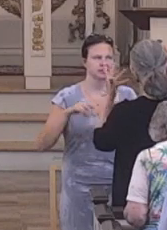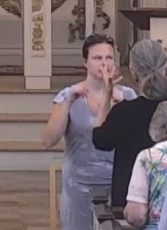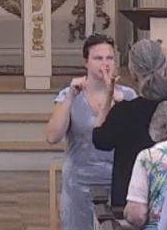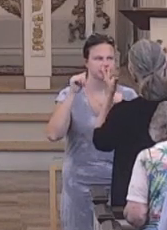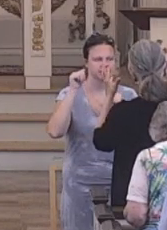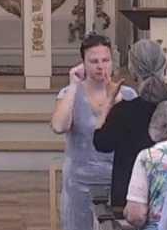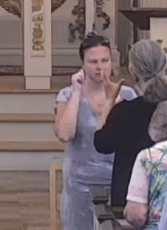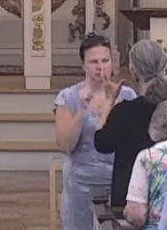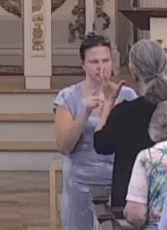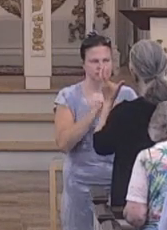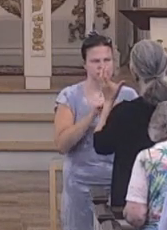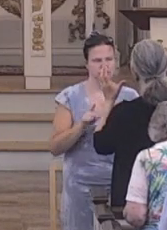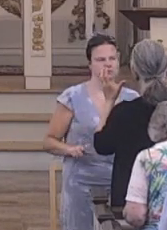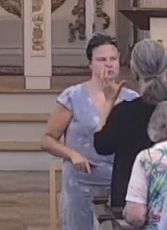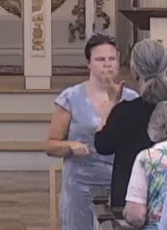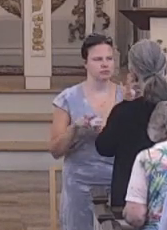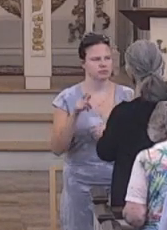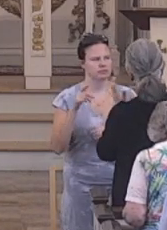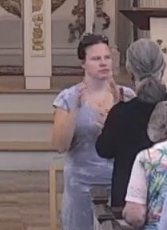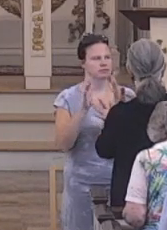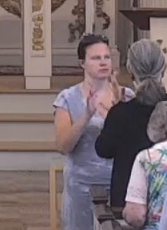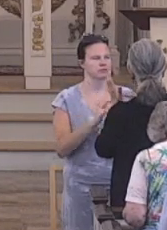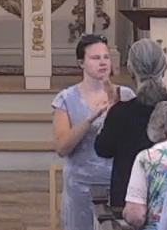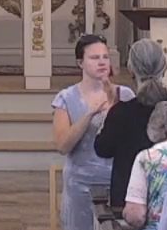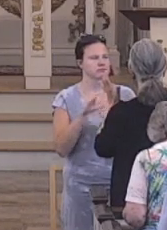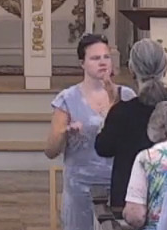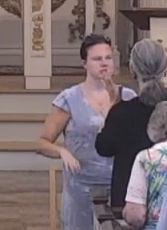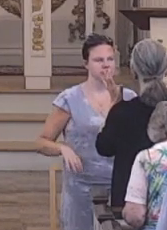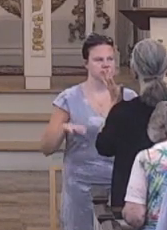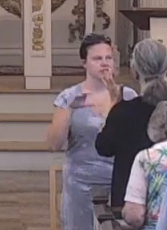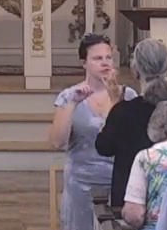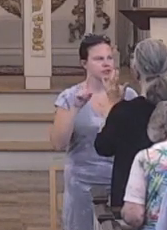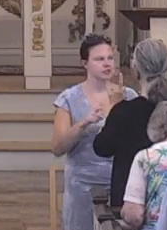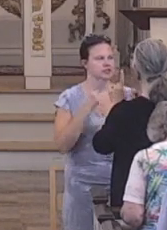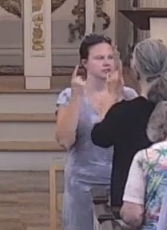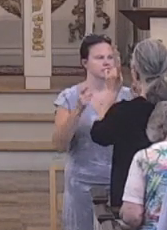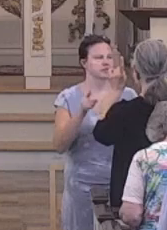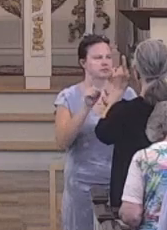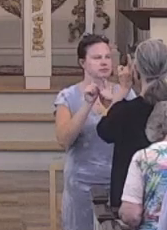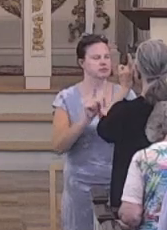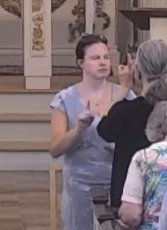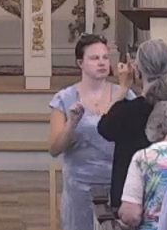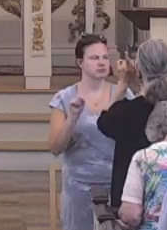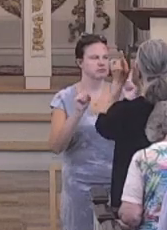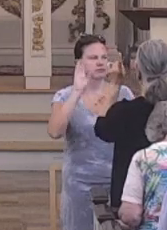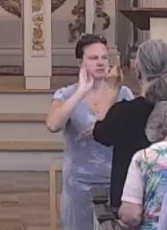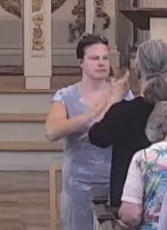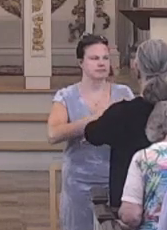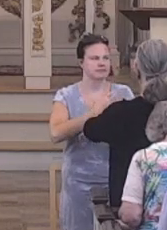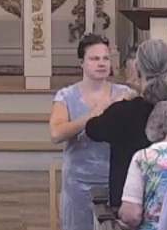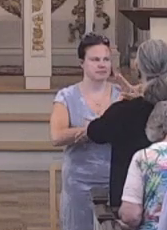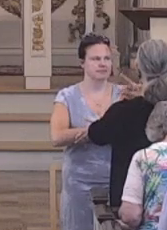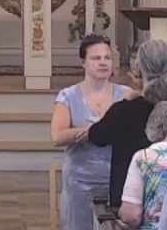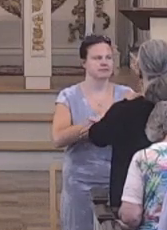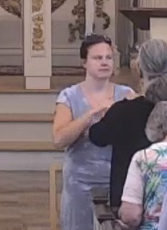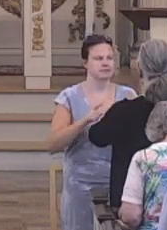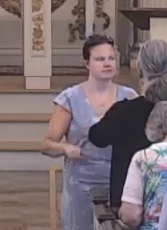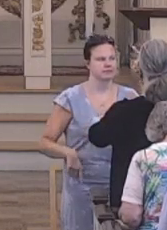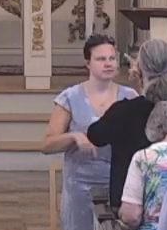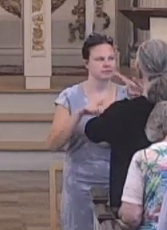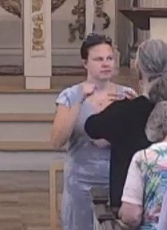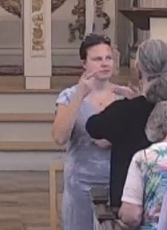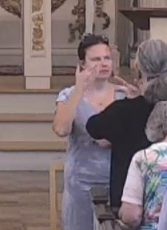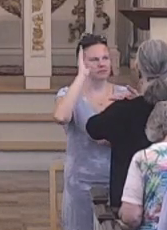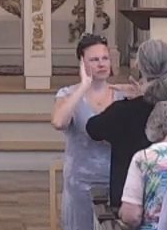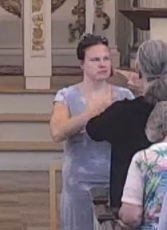Father, Lord Jesus Christ, only begotten Son, Lord God,